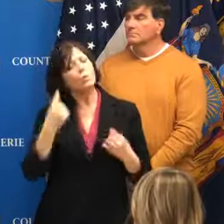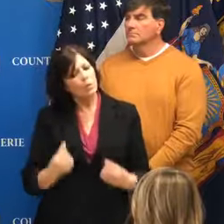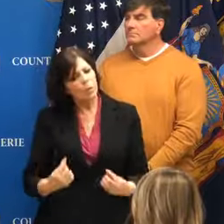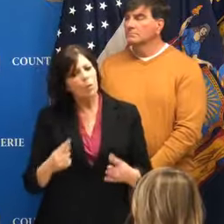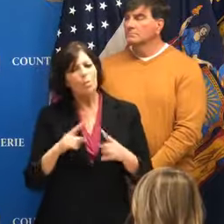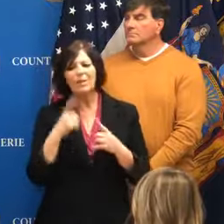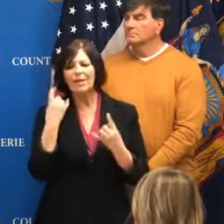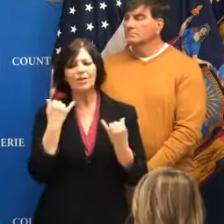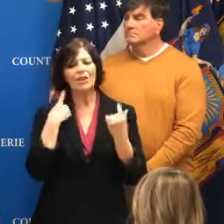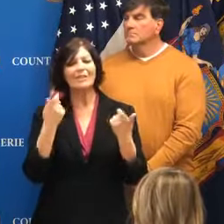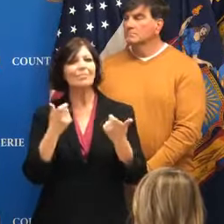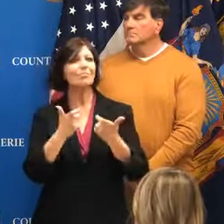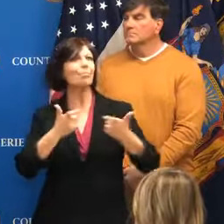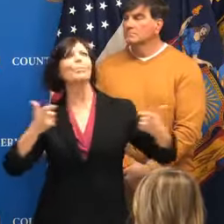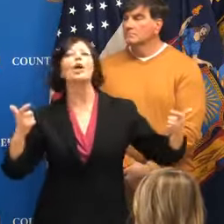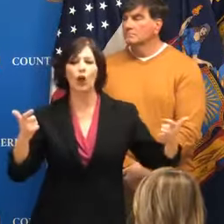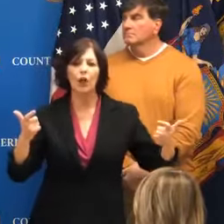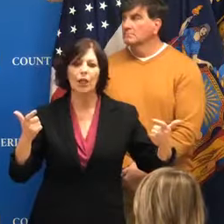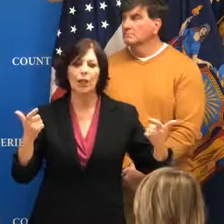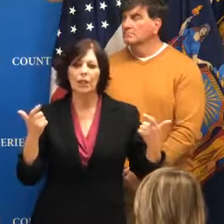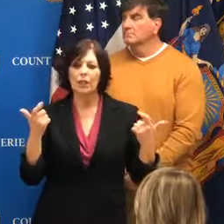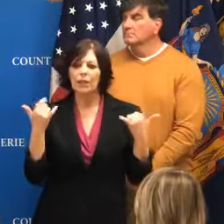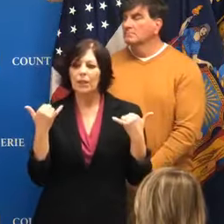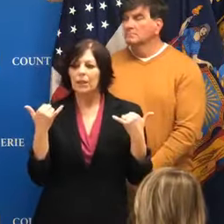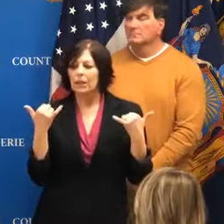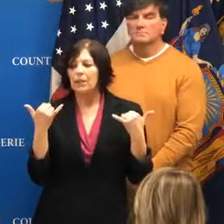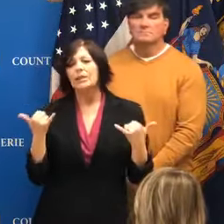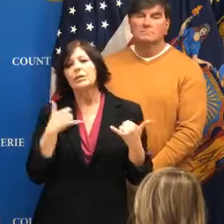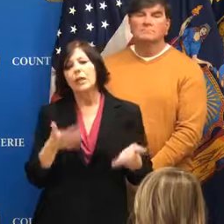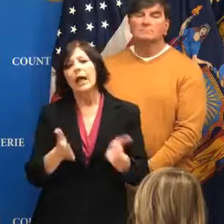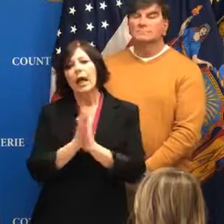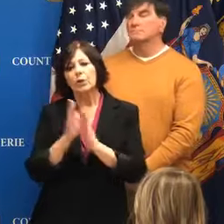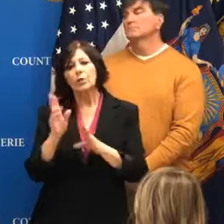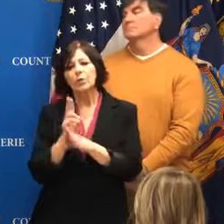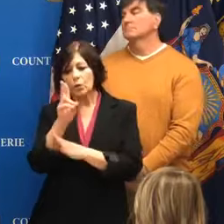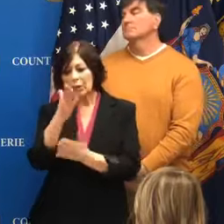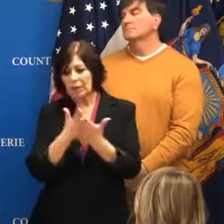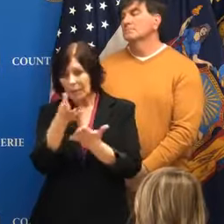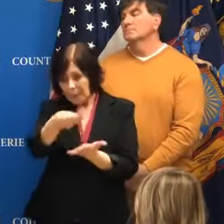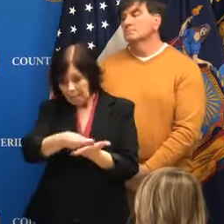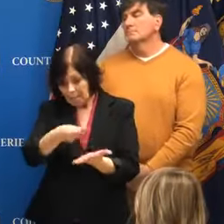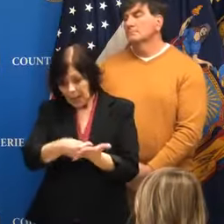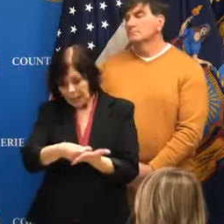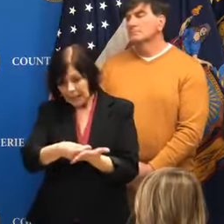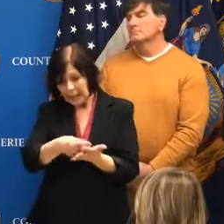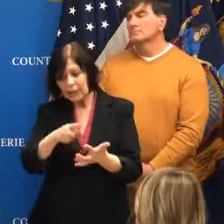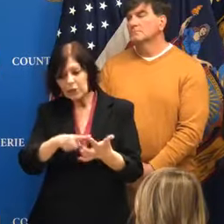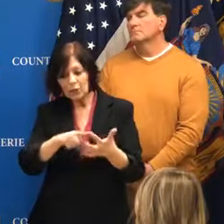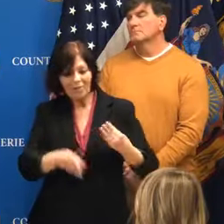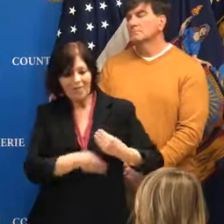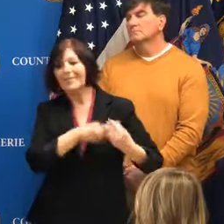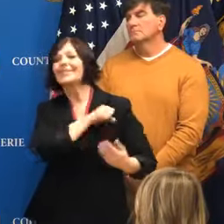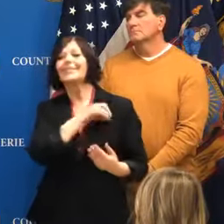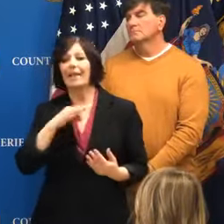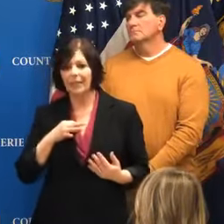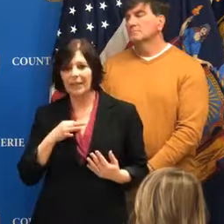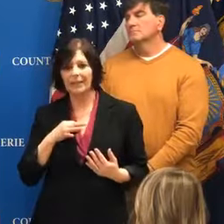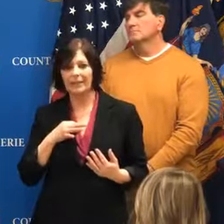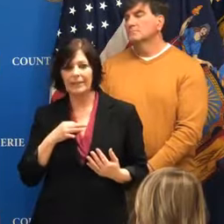just on a larger scale, and so we're going to ask to use some of that money to increase our staffing